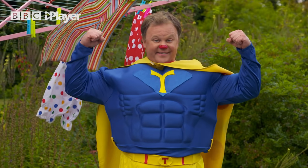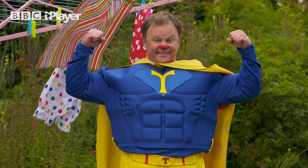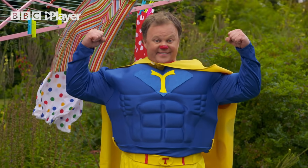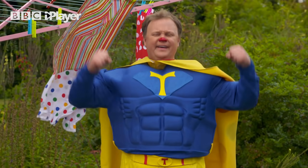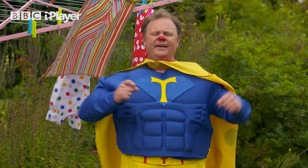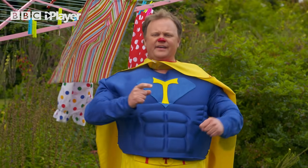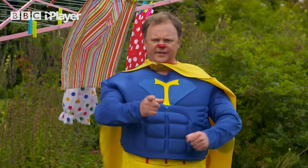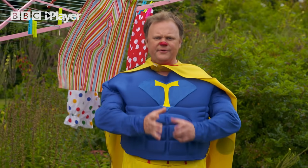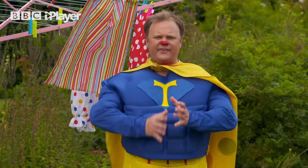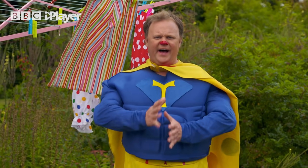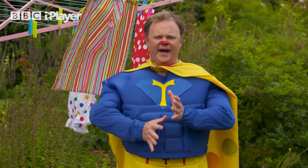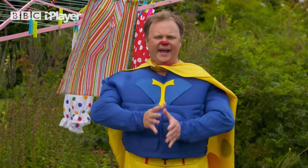Superpowers. You sign